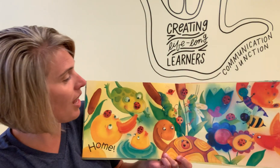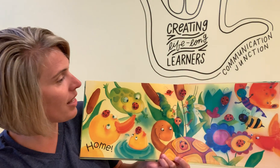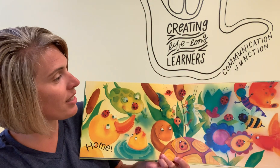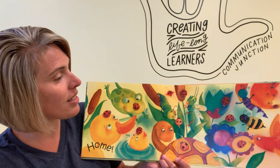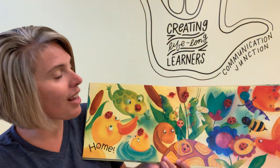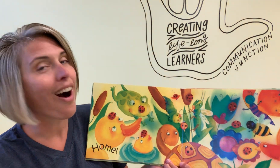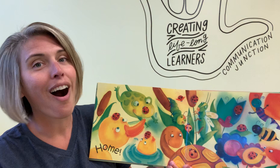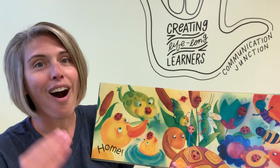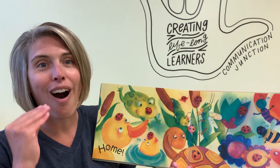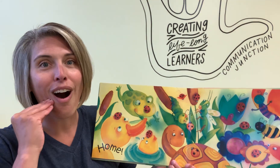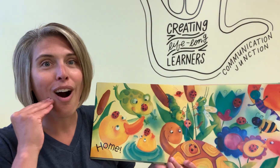was